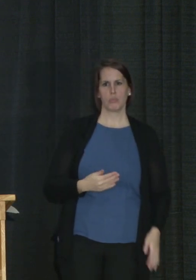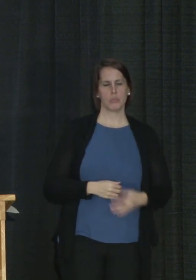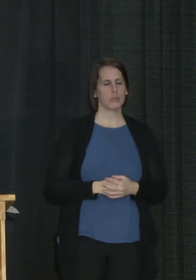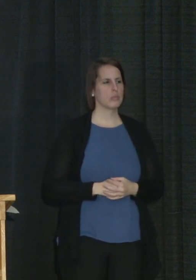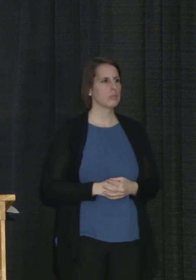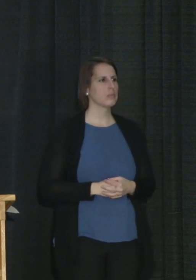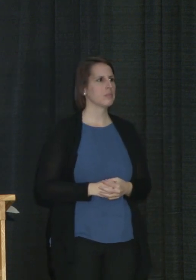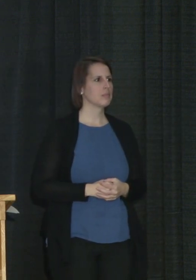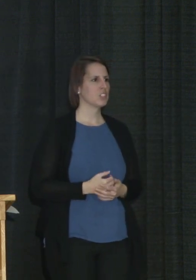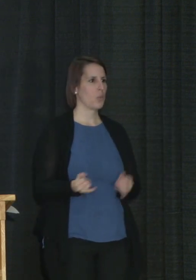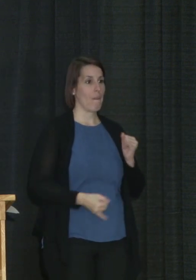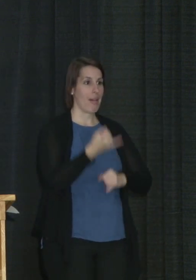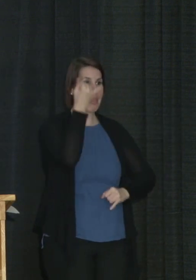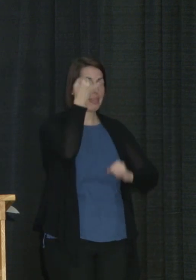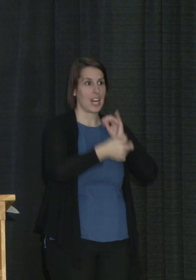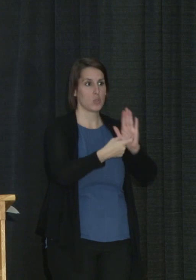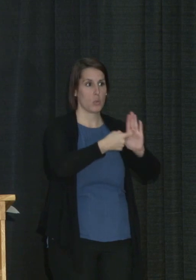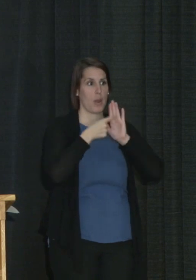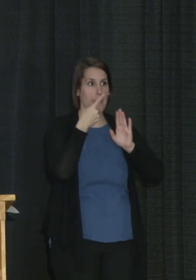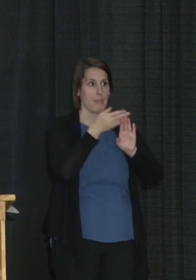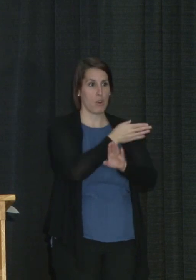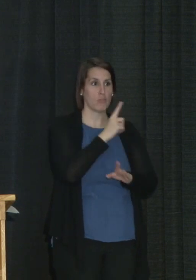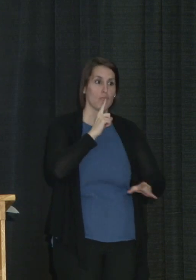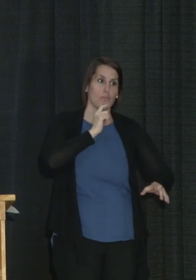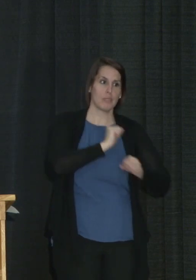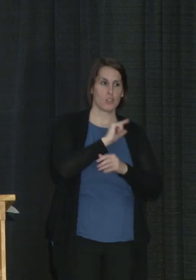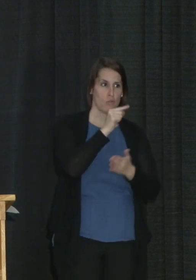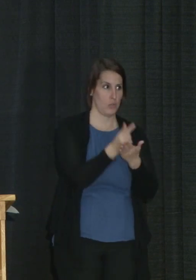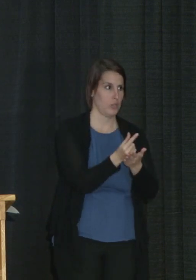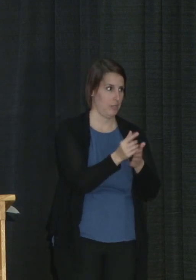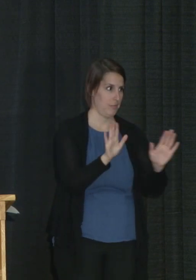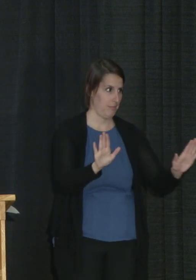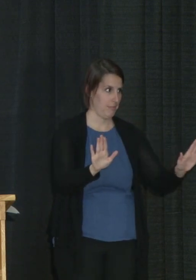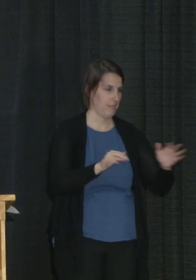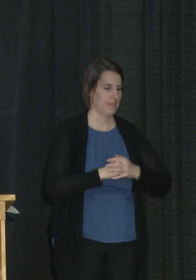So I have one final request for you graduates before you are able to officially complete your program.